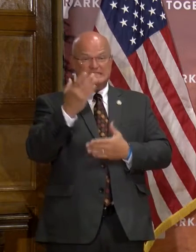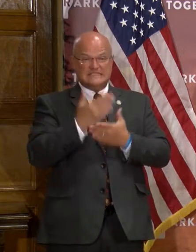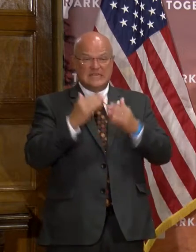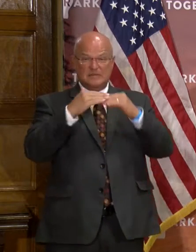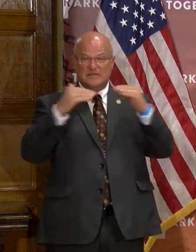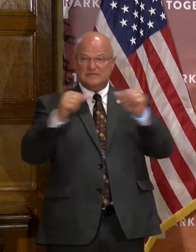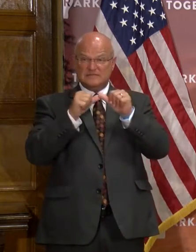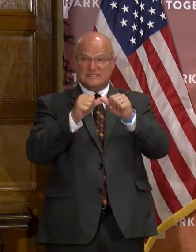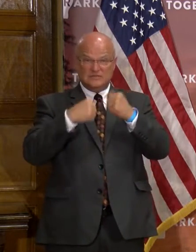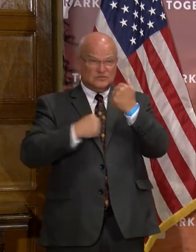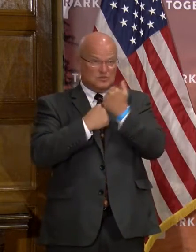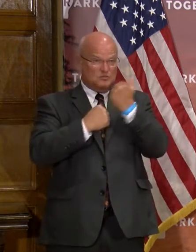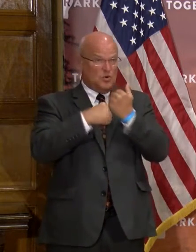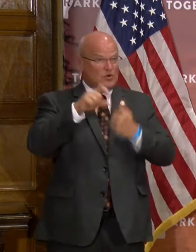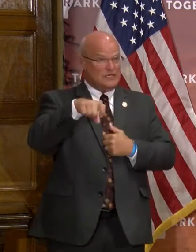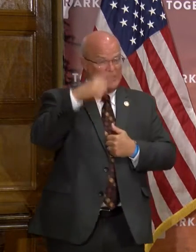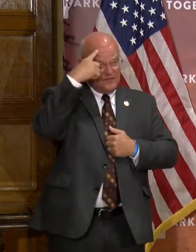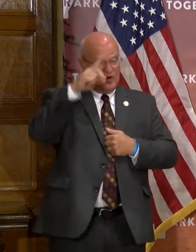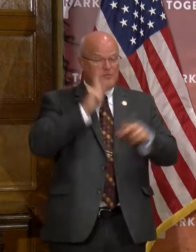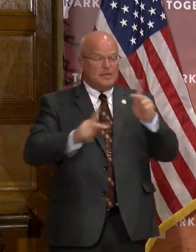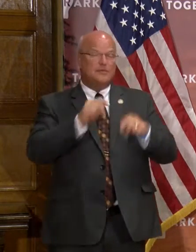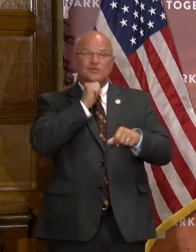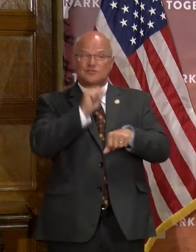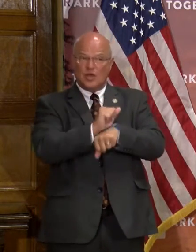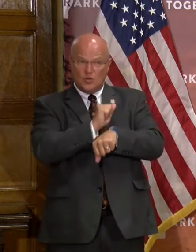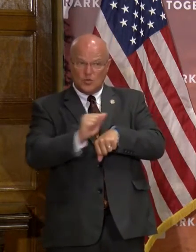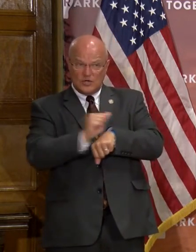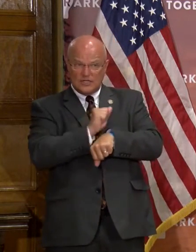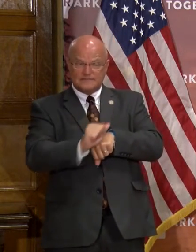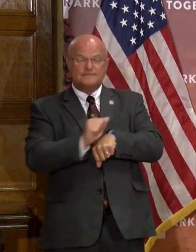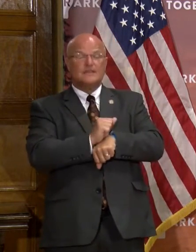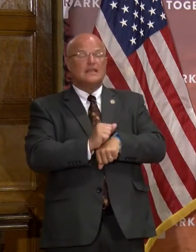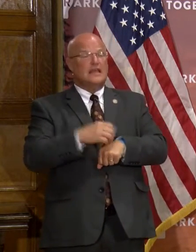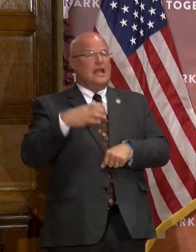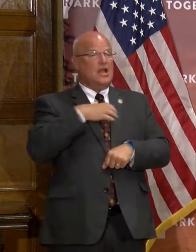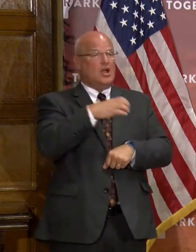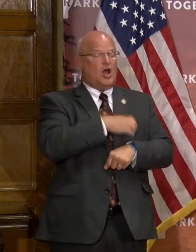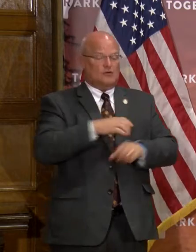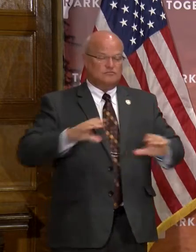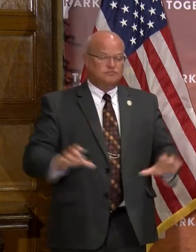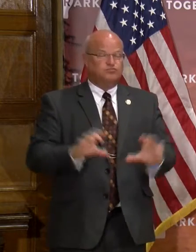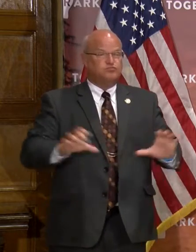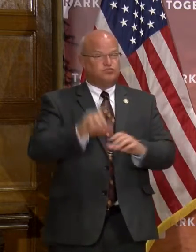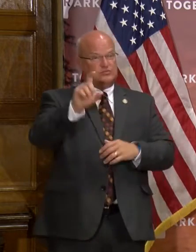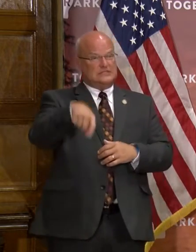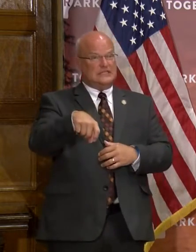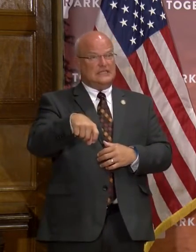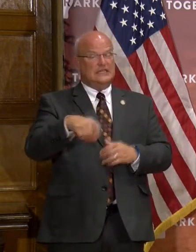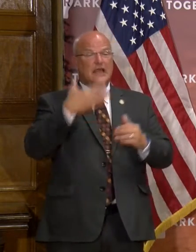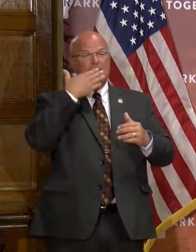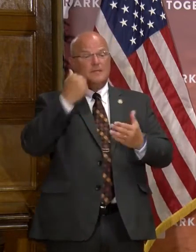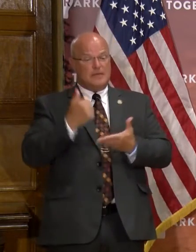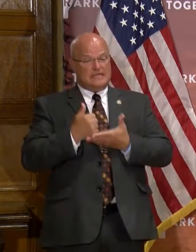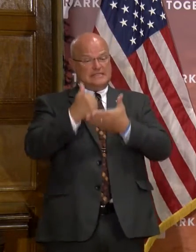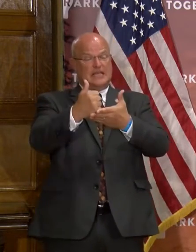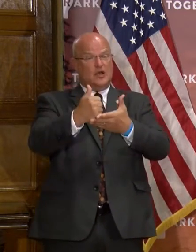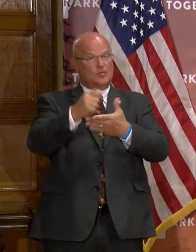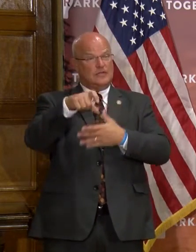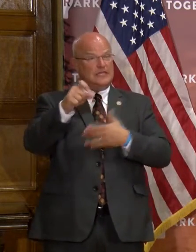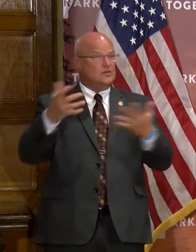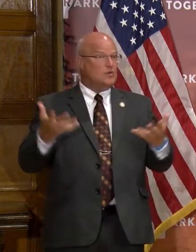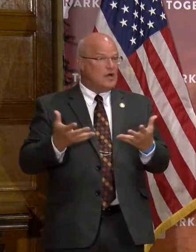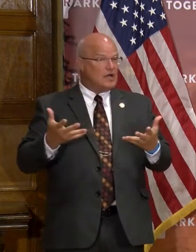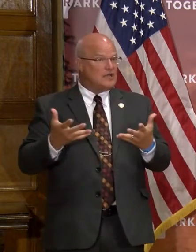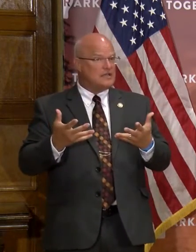of continued support for the unemployed. Congress needs to act, and the greatest assistance that we need would